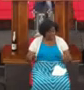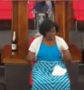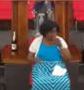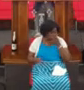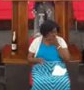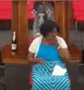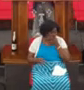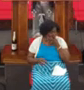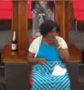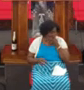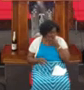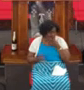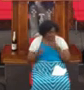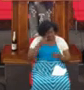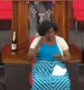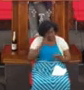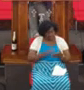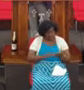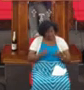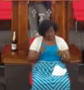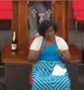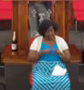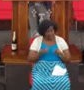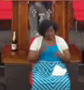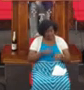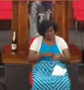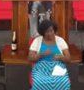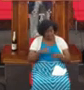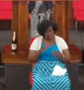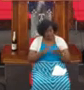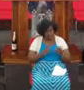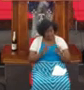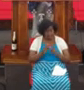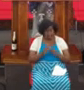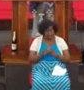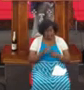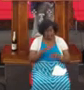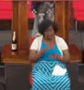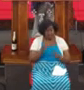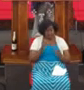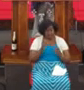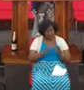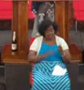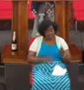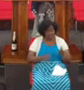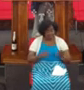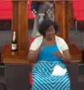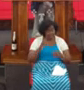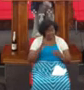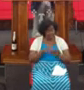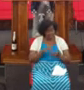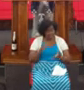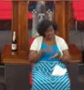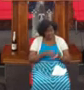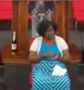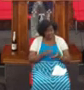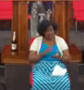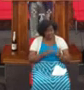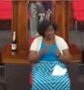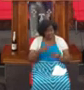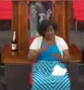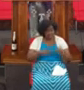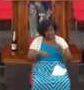familiar with it. You've read it many times in your Bible. Just like I've read it many times in my Bible. The Bible says it's